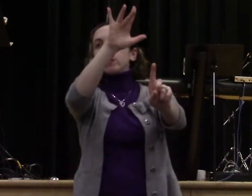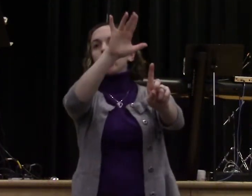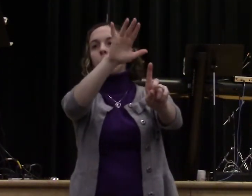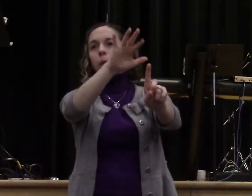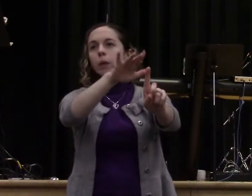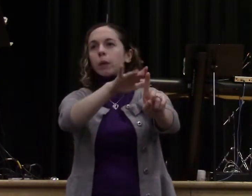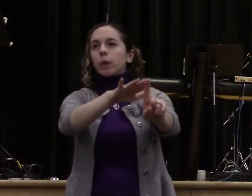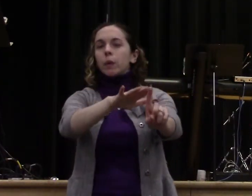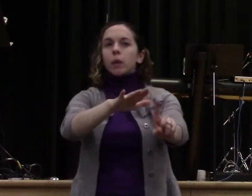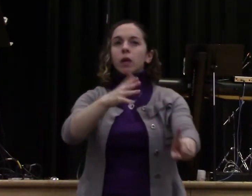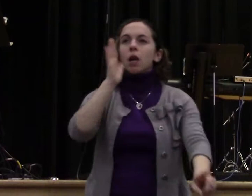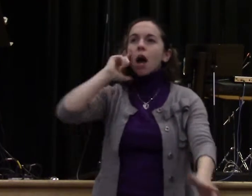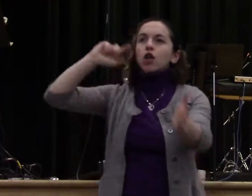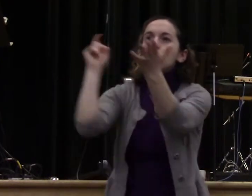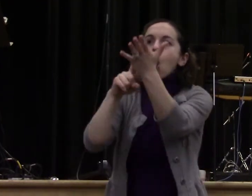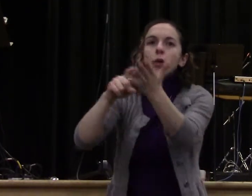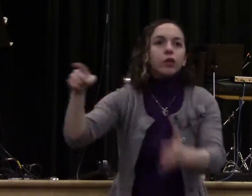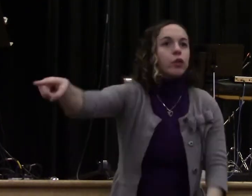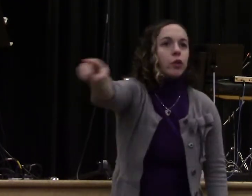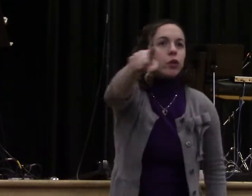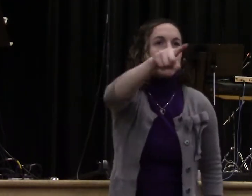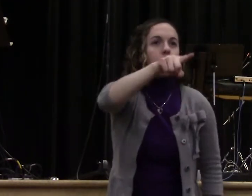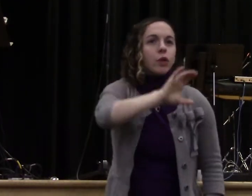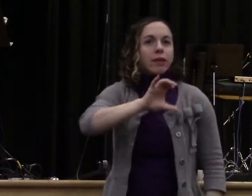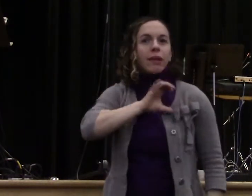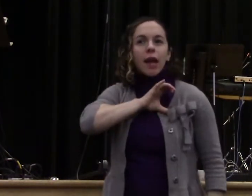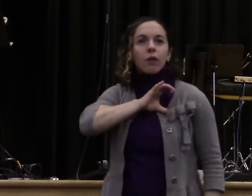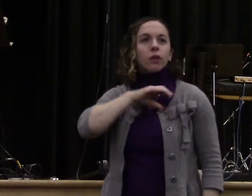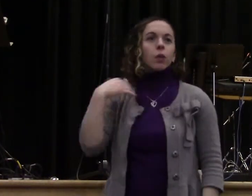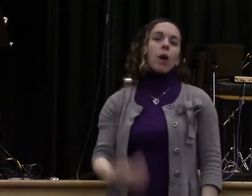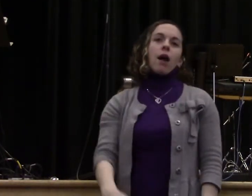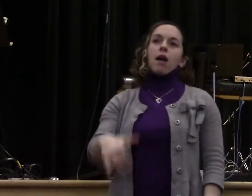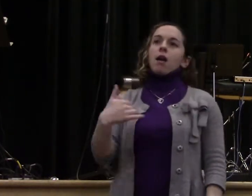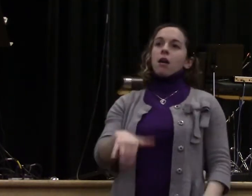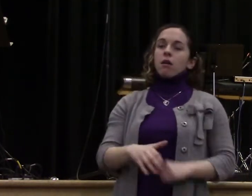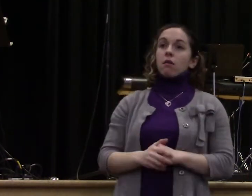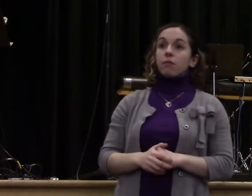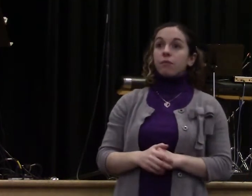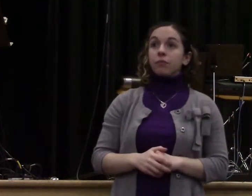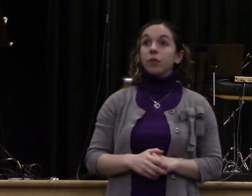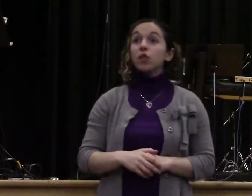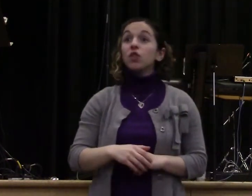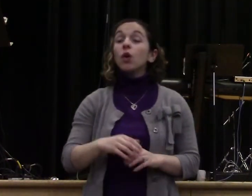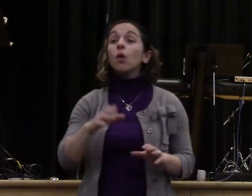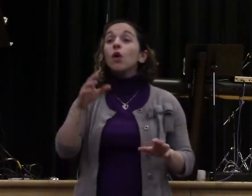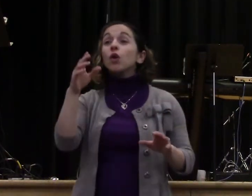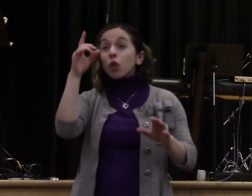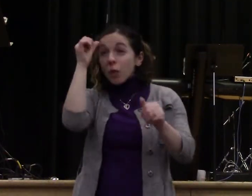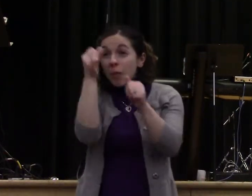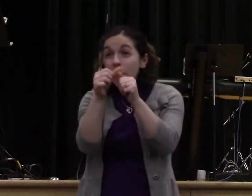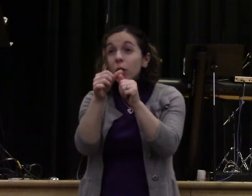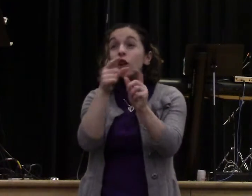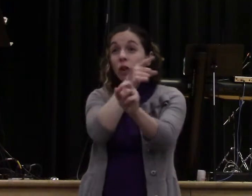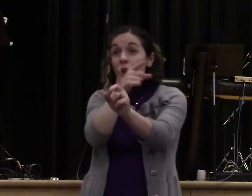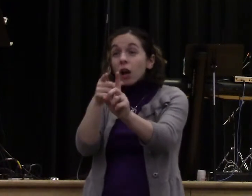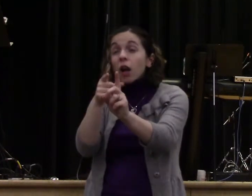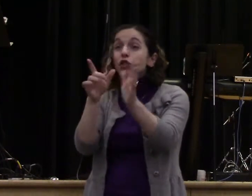these four men carried him on his mat. Now, these friends took their buddies